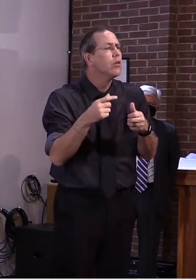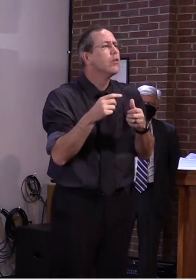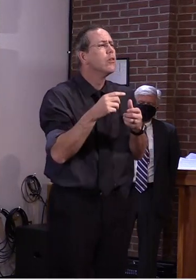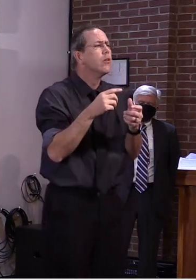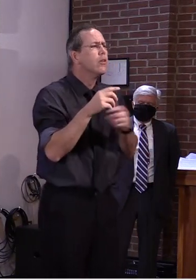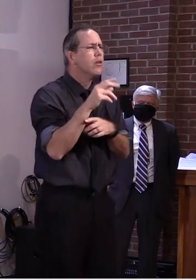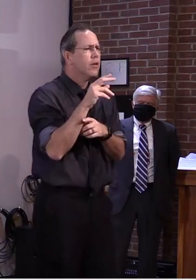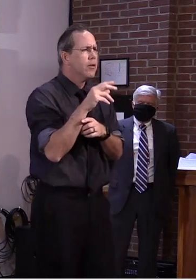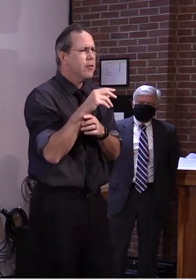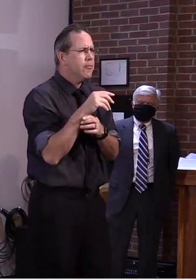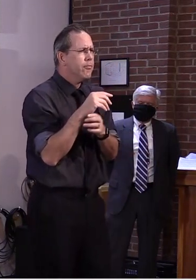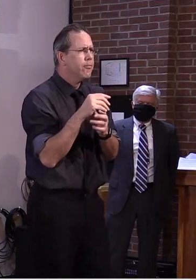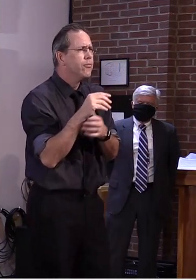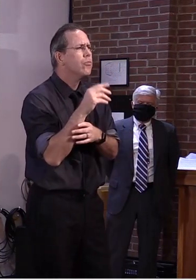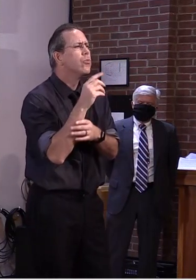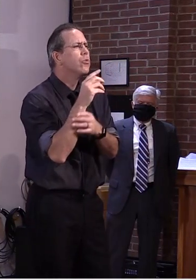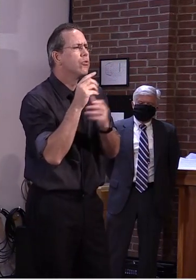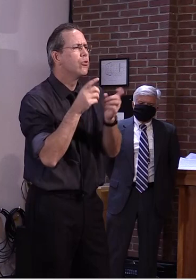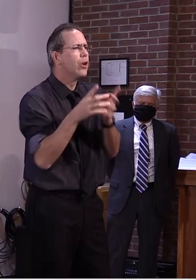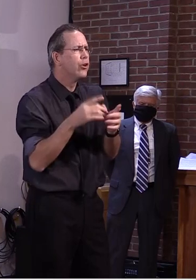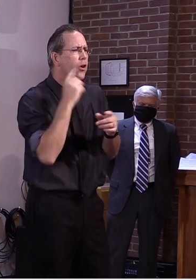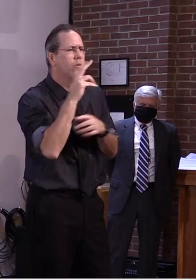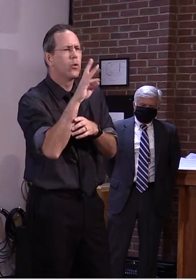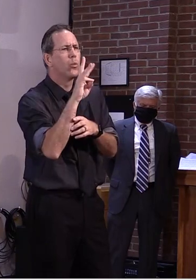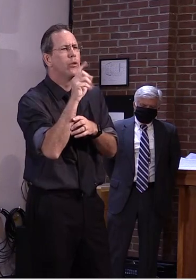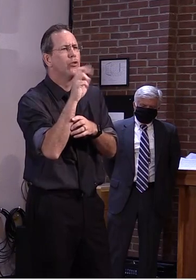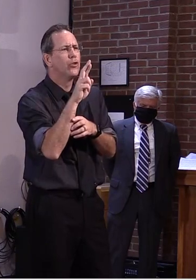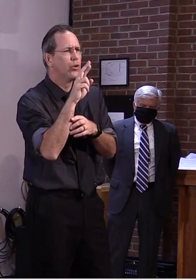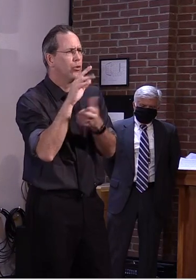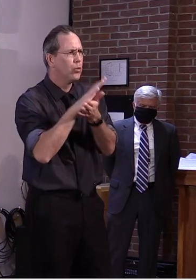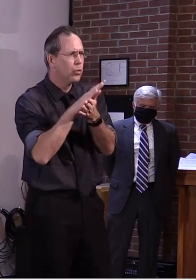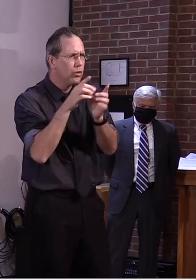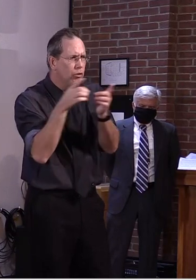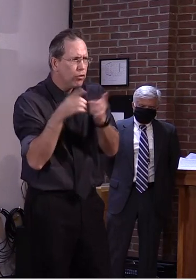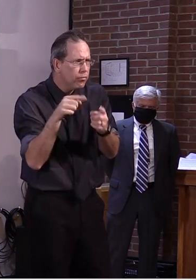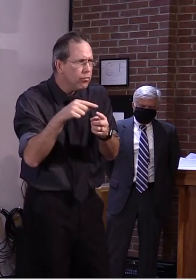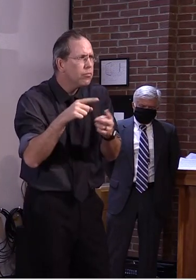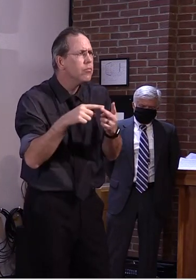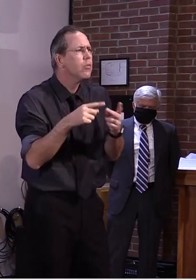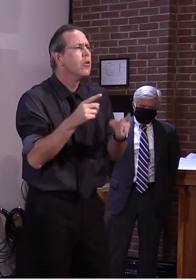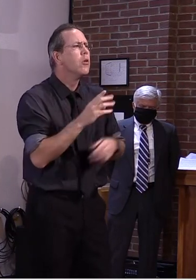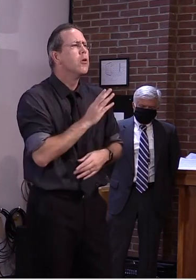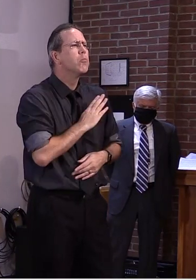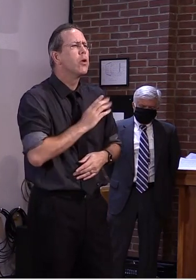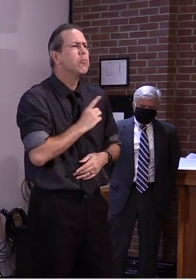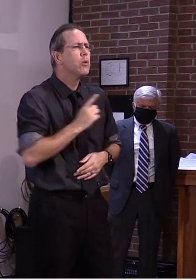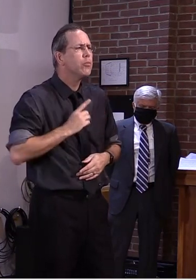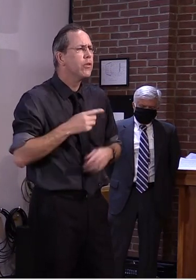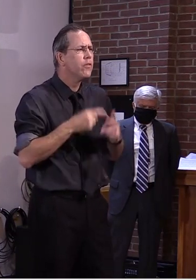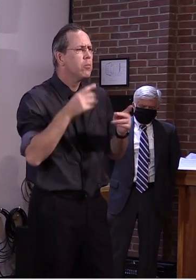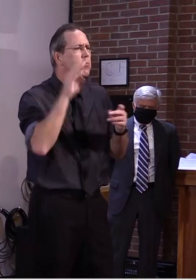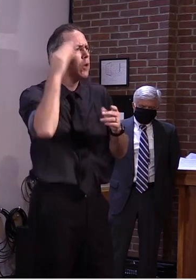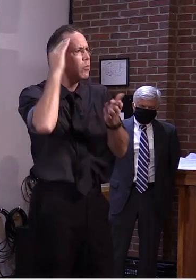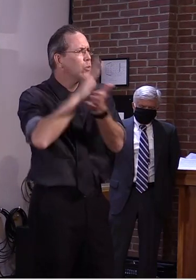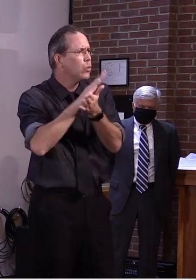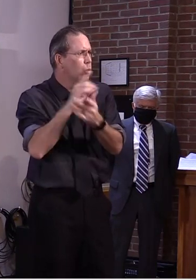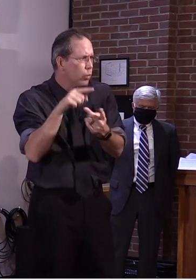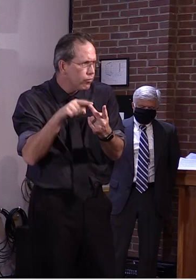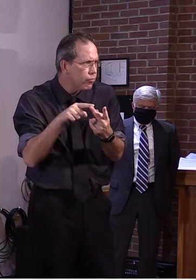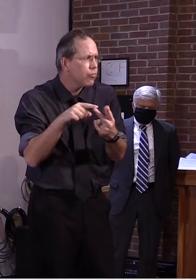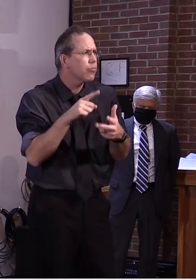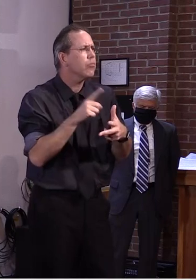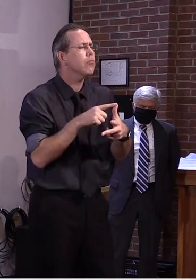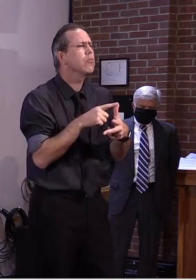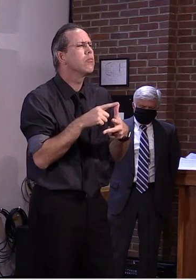Central Supervisory Union, Bridget Assay, a school board member for Montpelier-Roxbury Public Schools, Janet Bombardier,